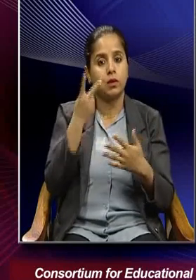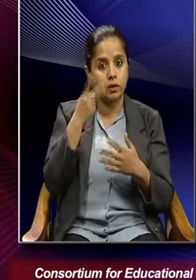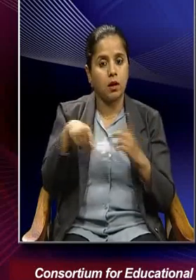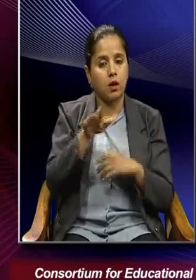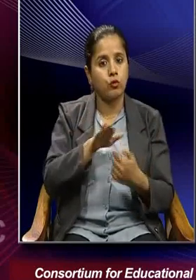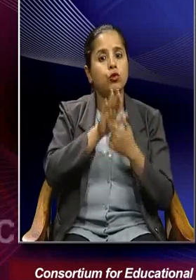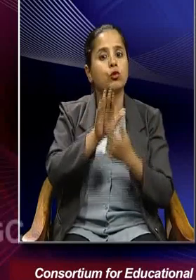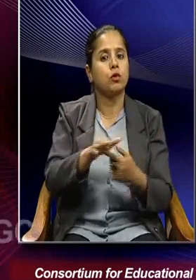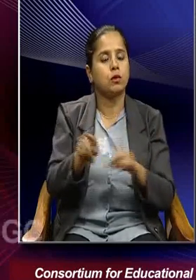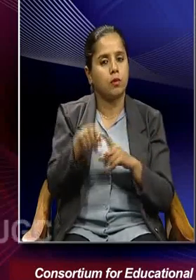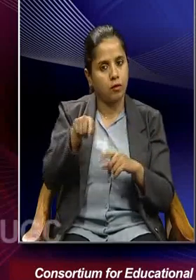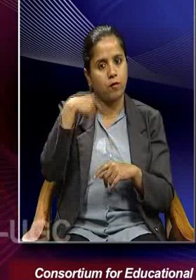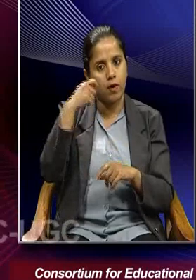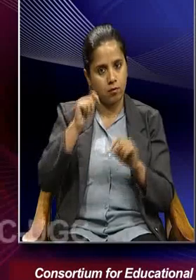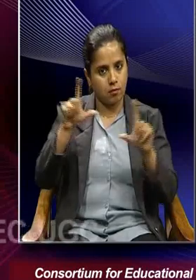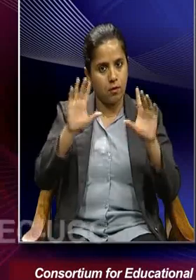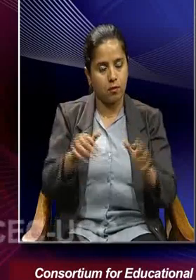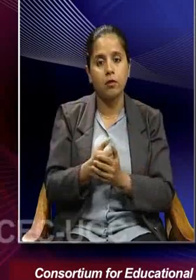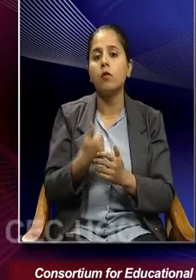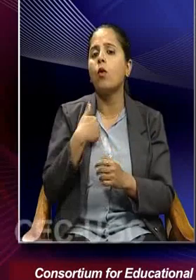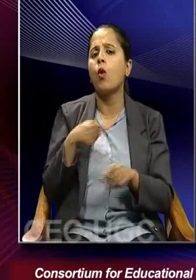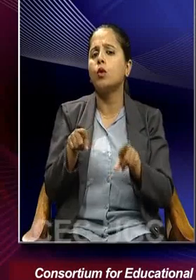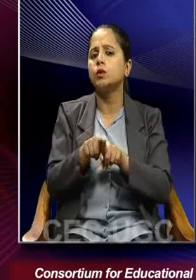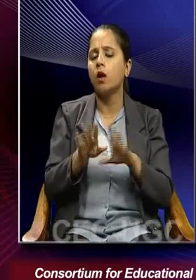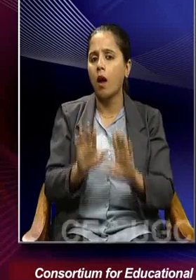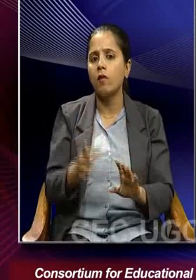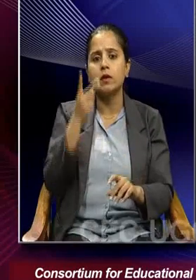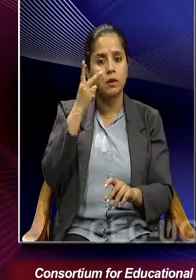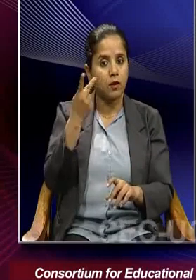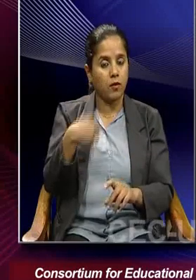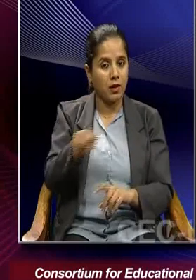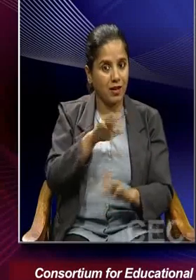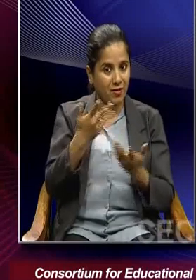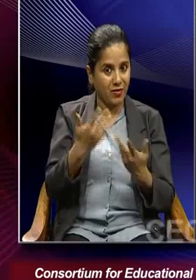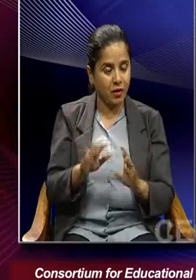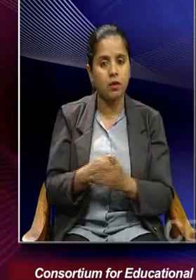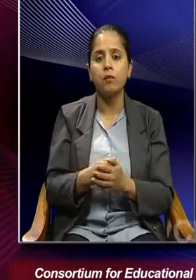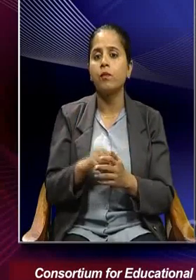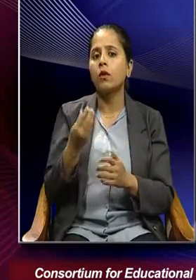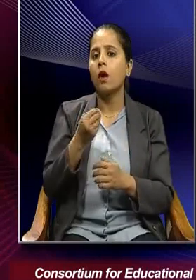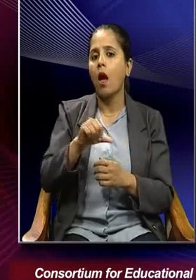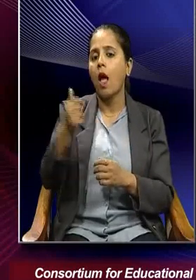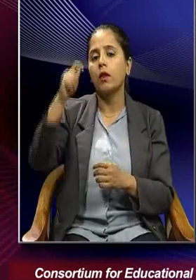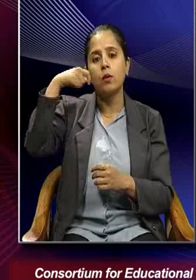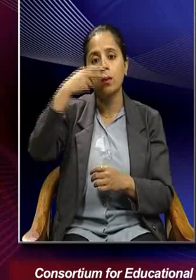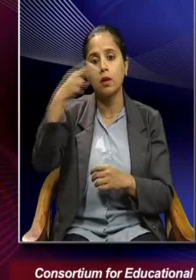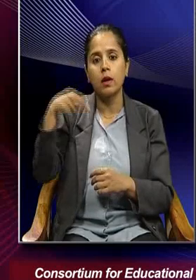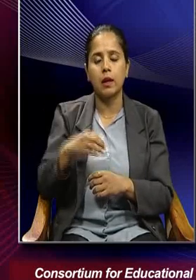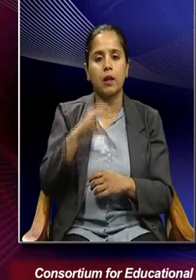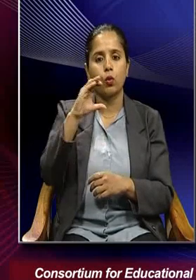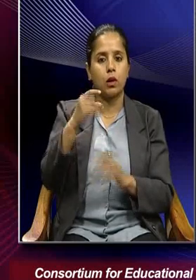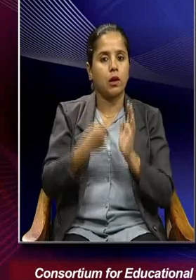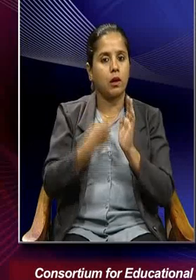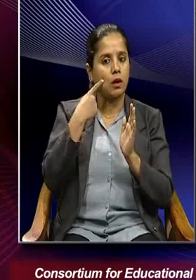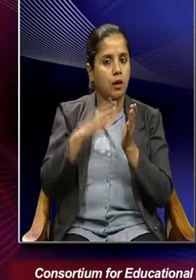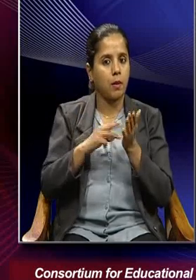shown in this particular film. We also have seen that how another film called Criminal, which was